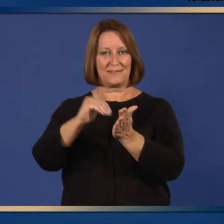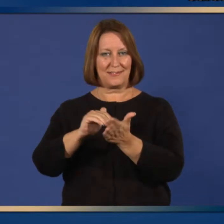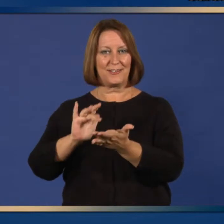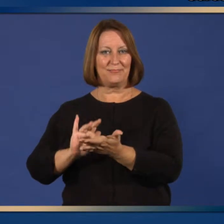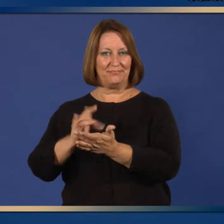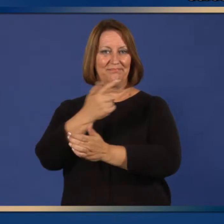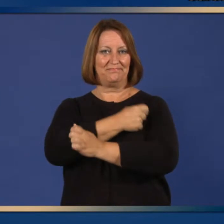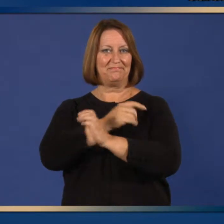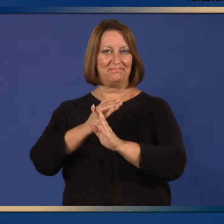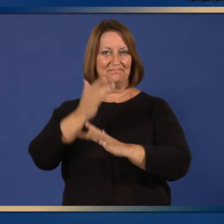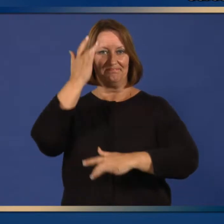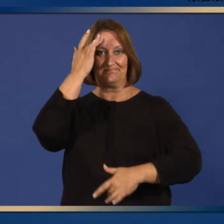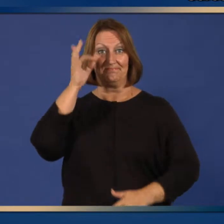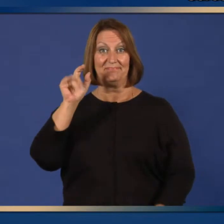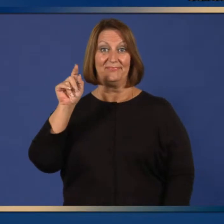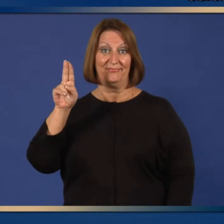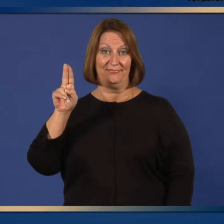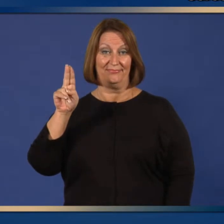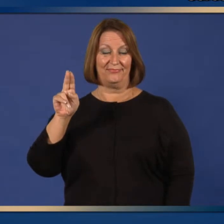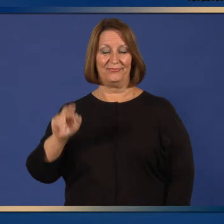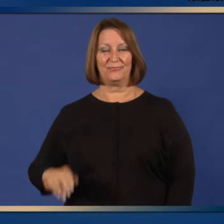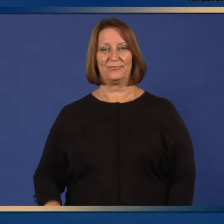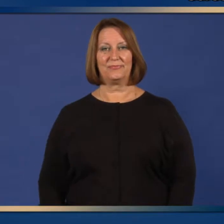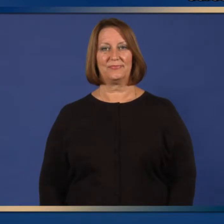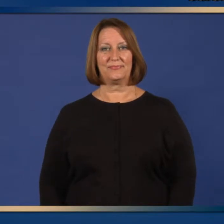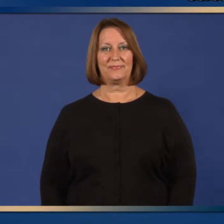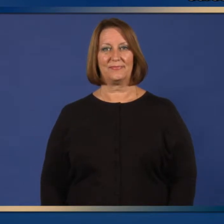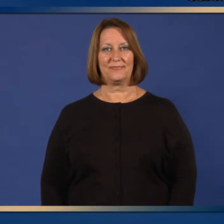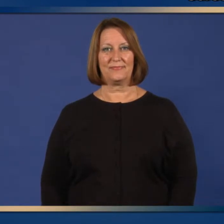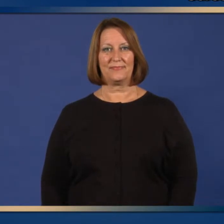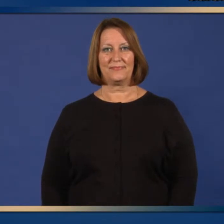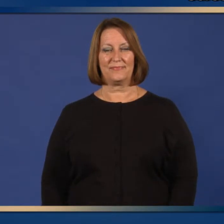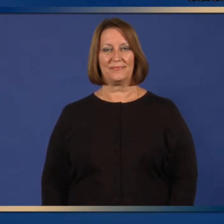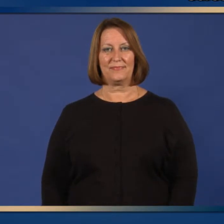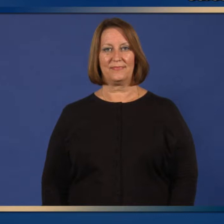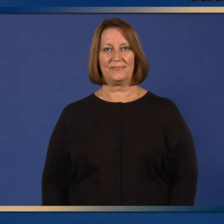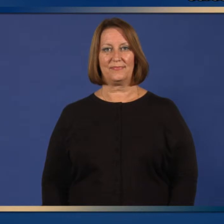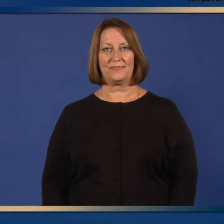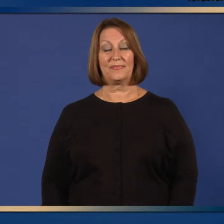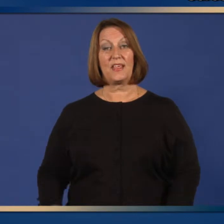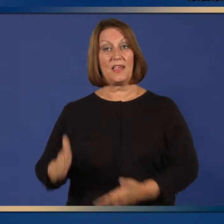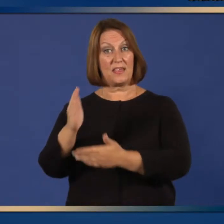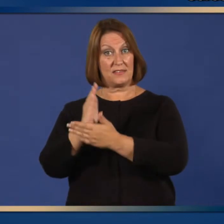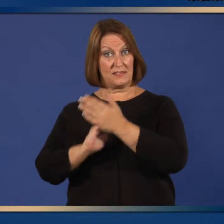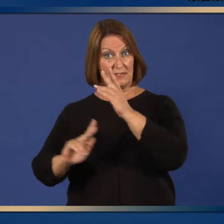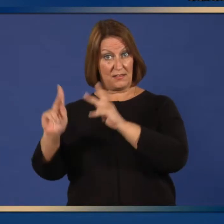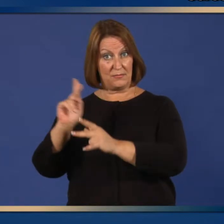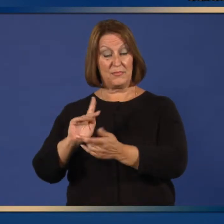Also, red eyes or mild upper facial swelling